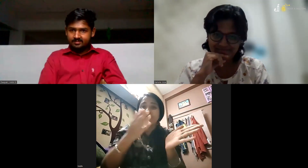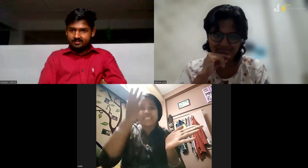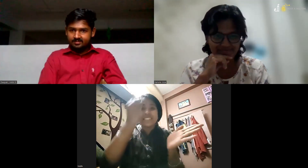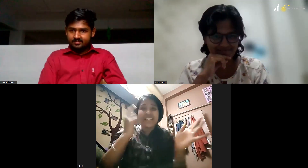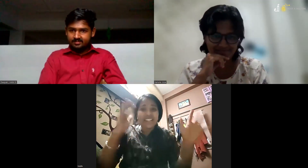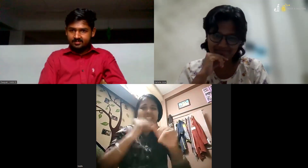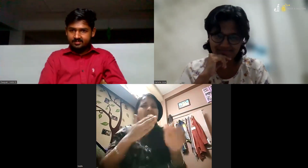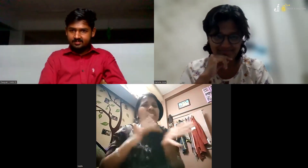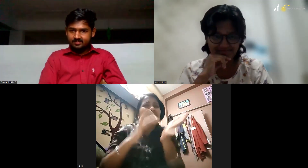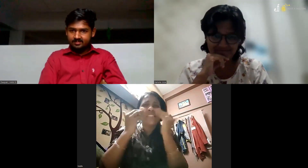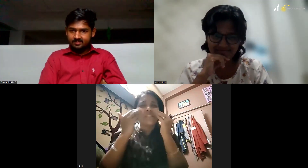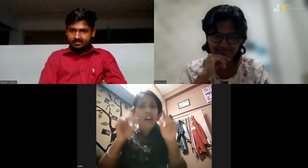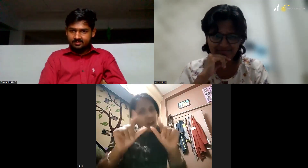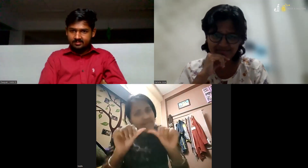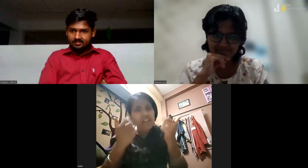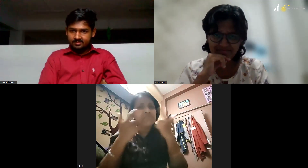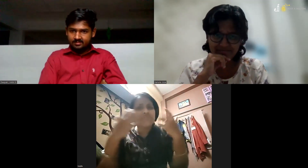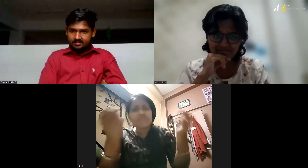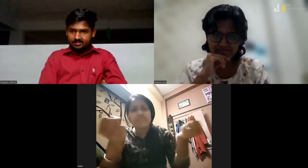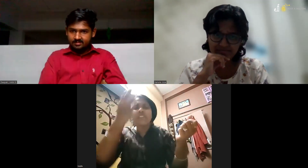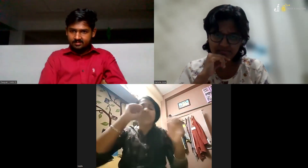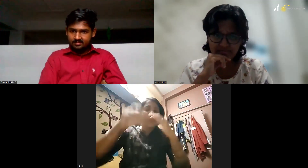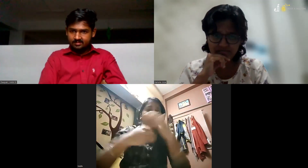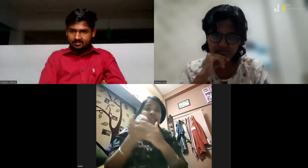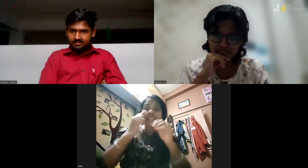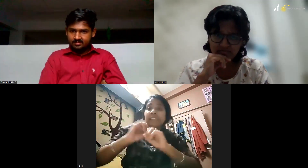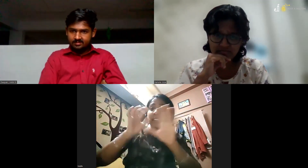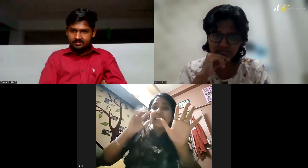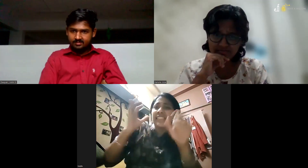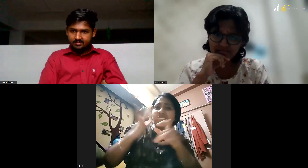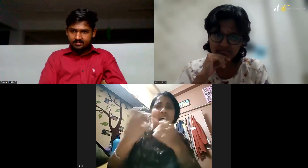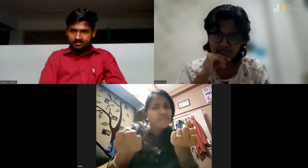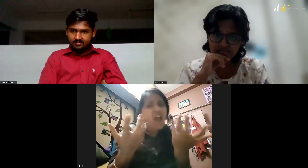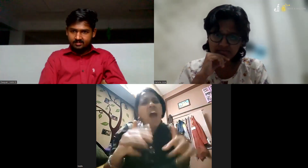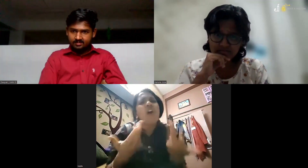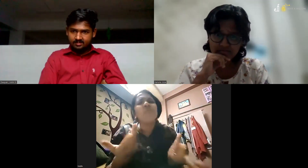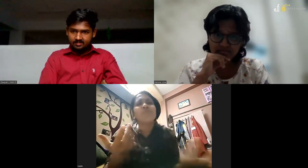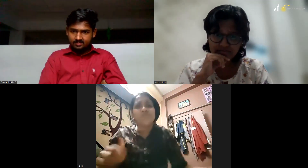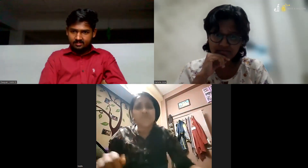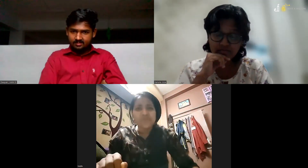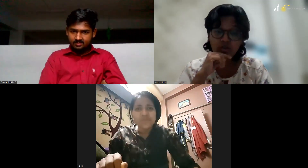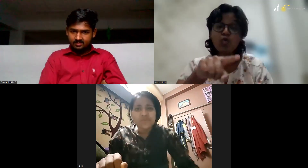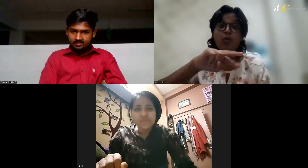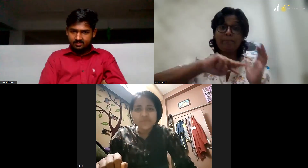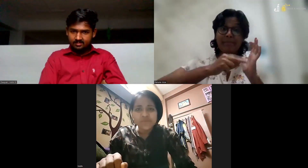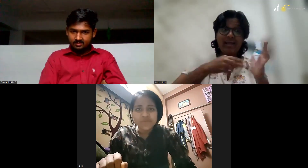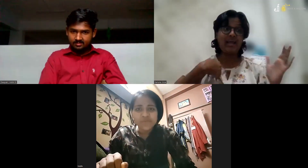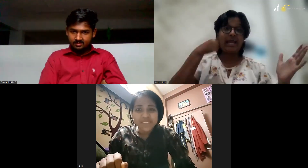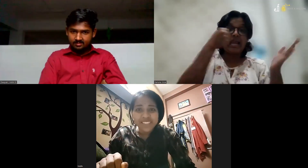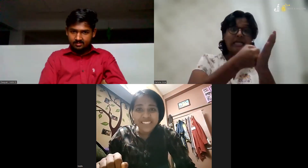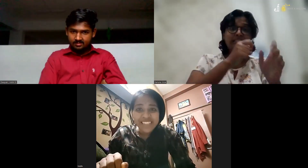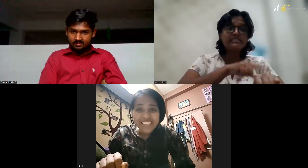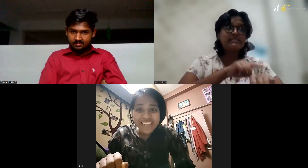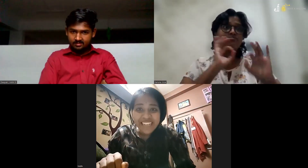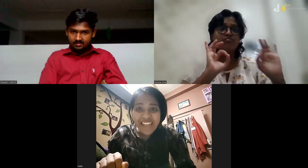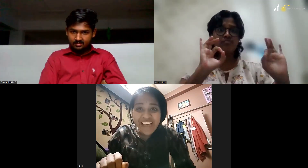night, when we used to travel into other places with the metro or trains, so how can you deal